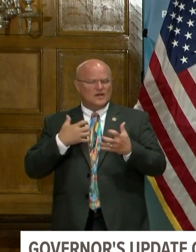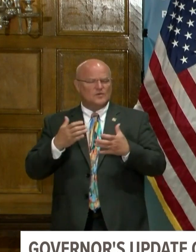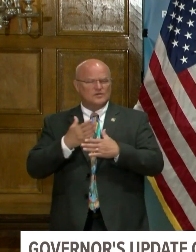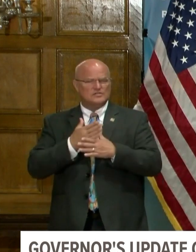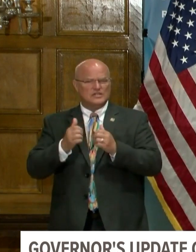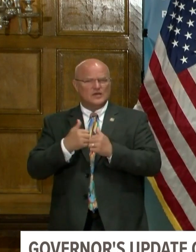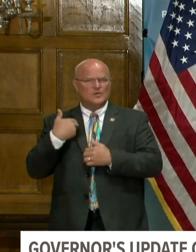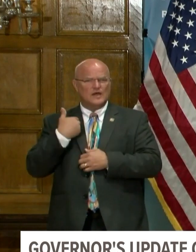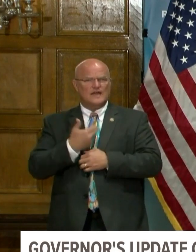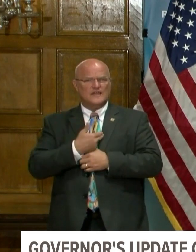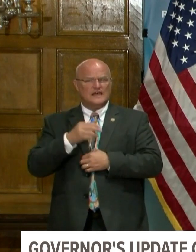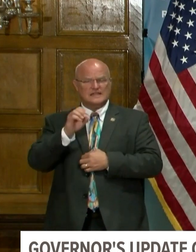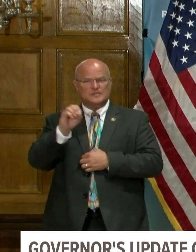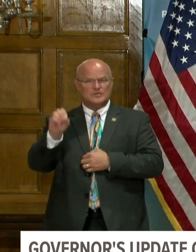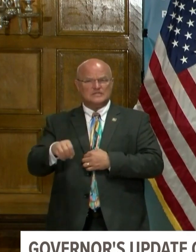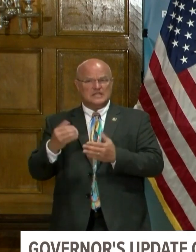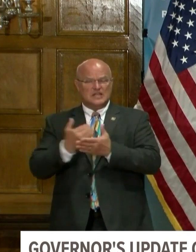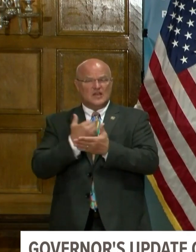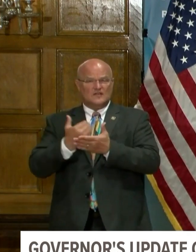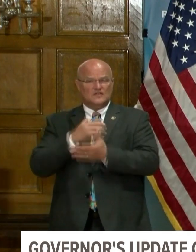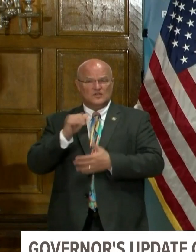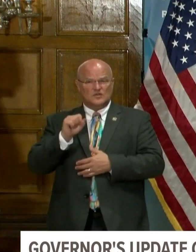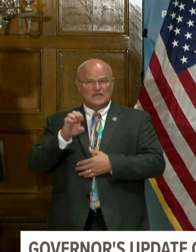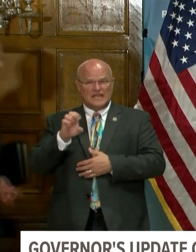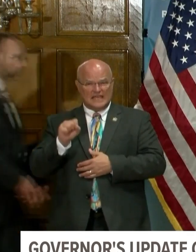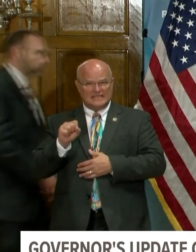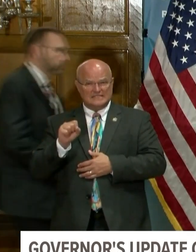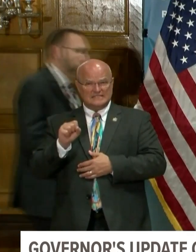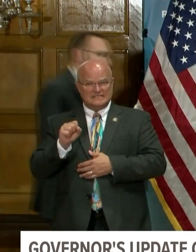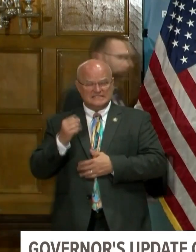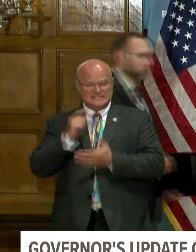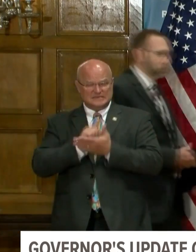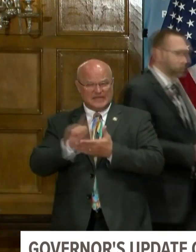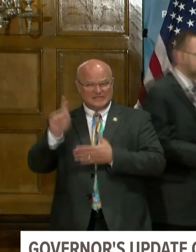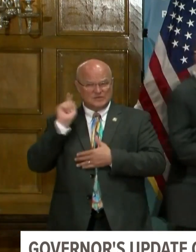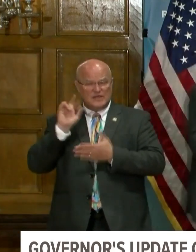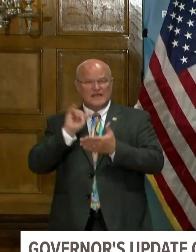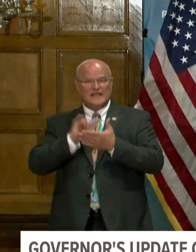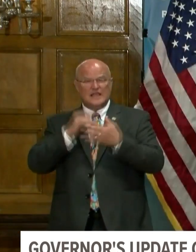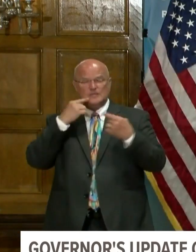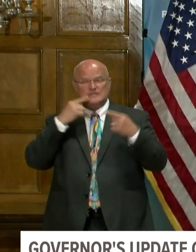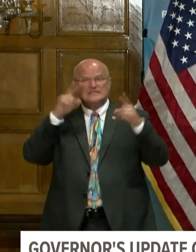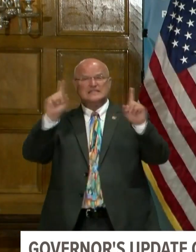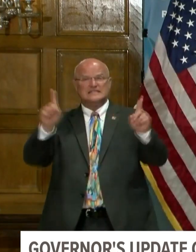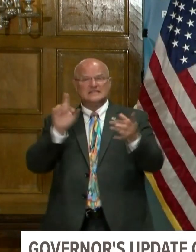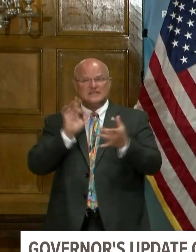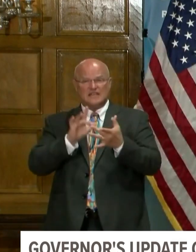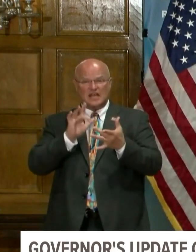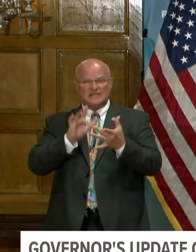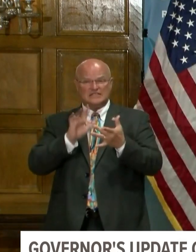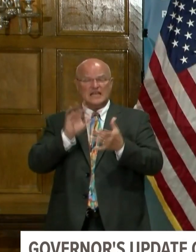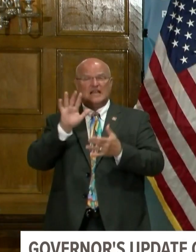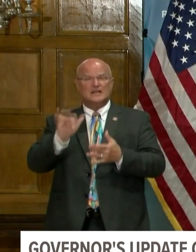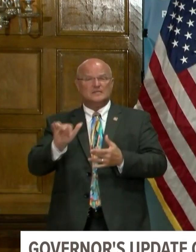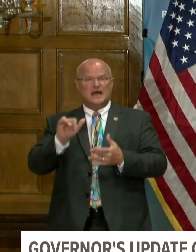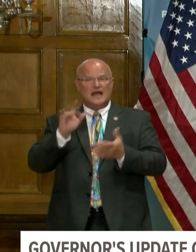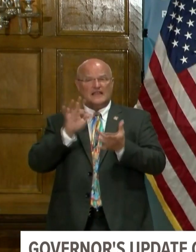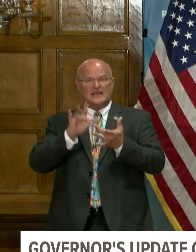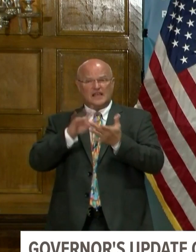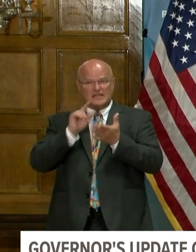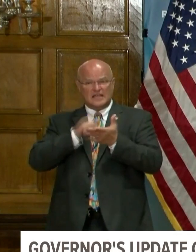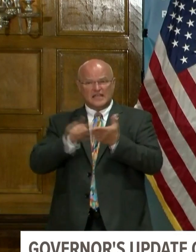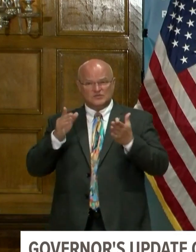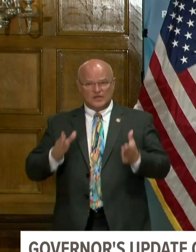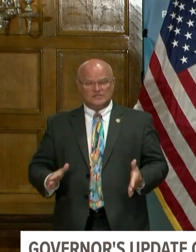with us the percentage of new cases over the past week that have been successfully contacted by the contact